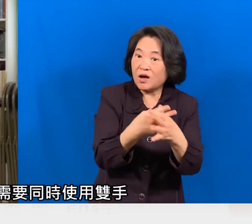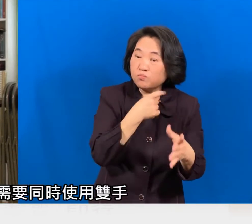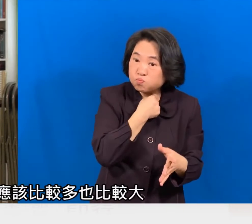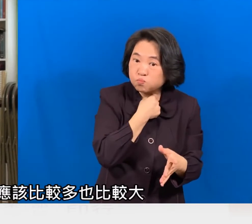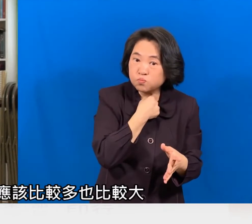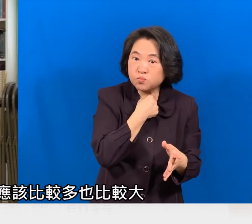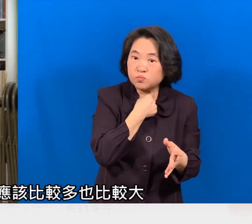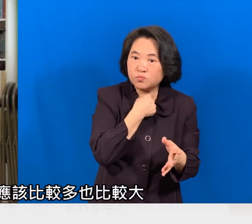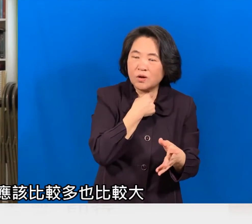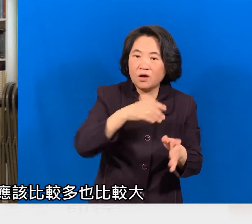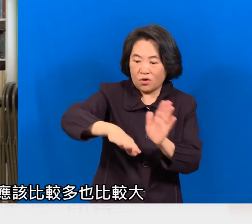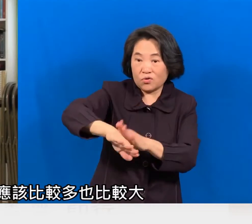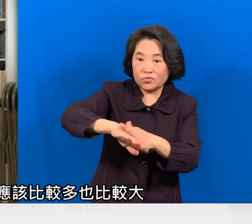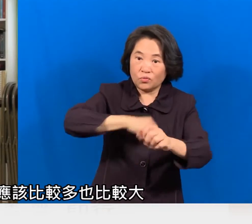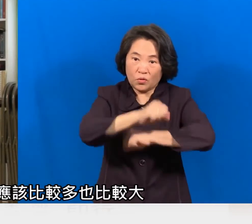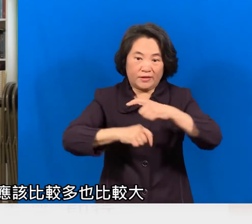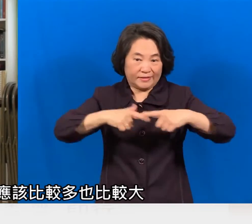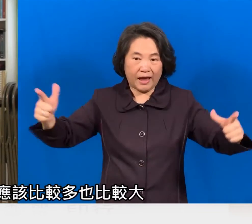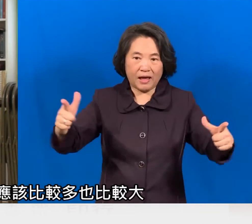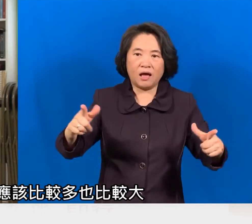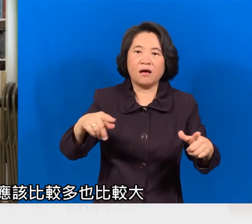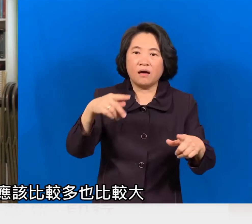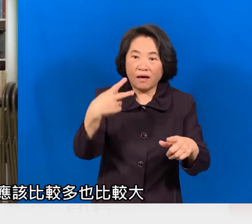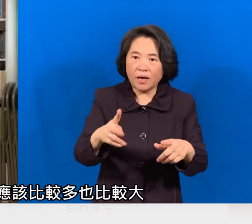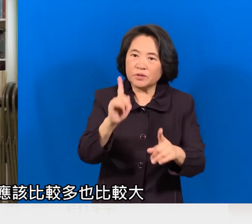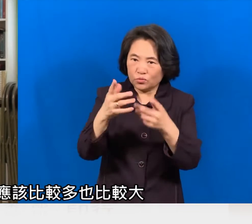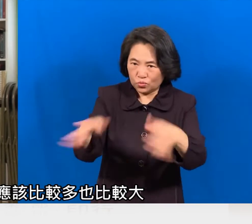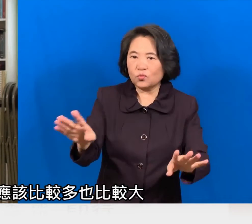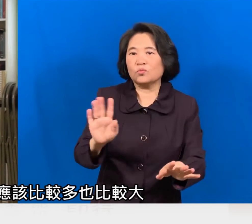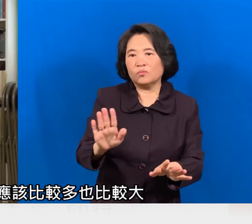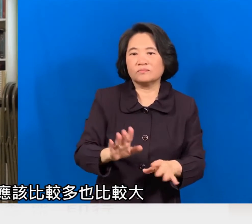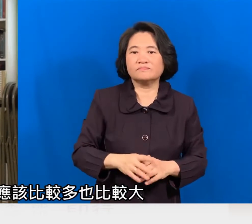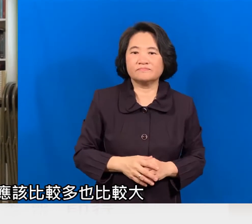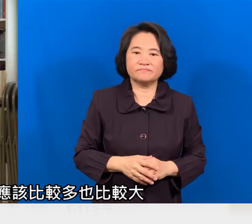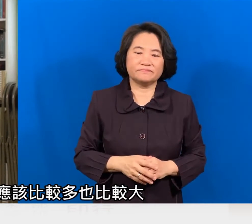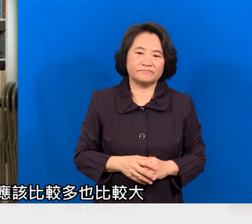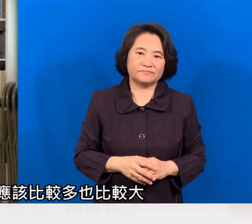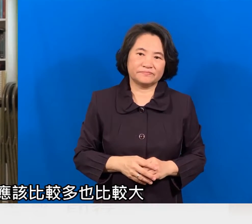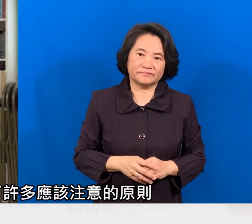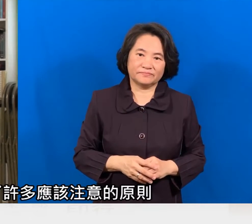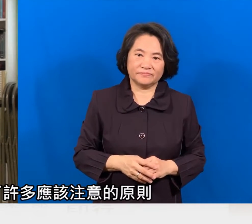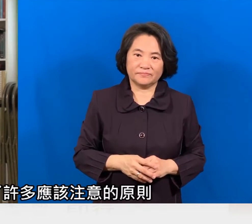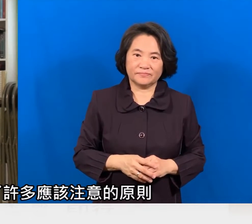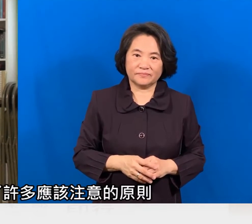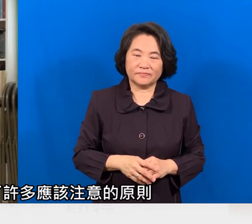both hands, then the right hand should be the one that performs the greater number or the larger of the movements.